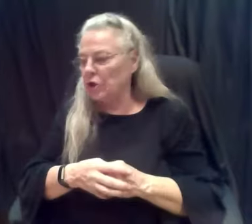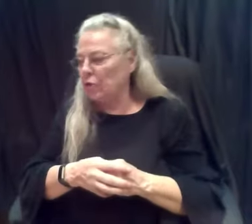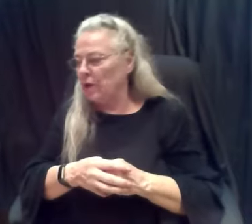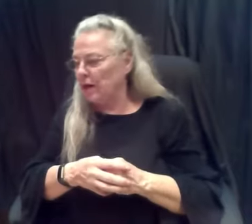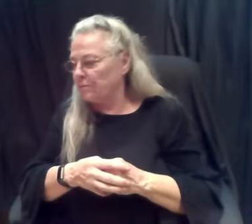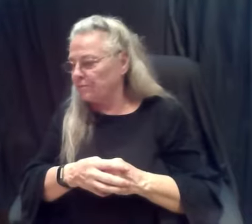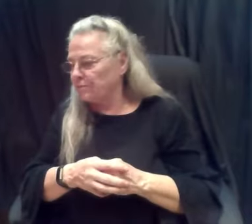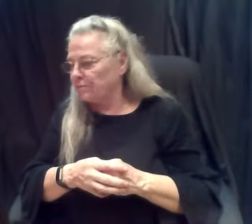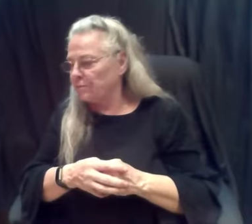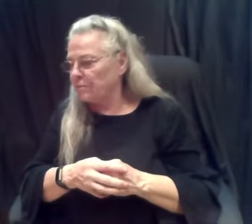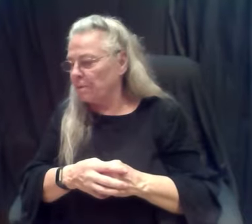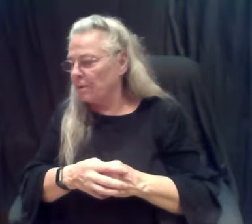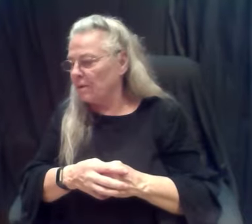need.